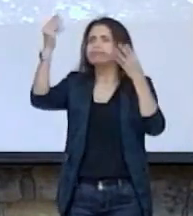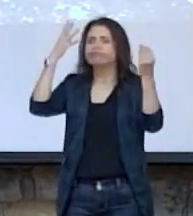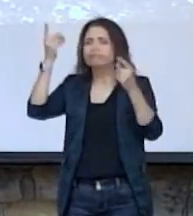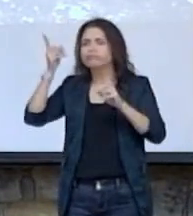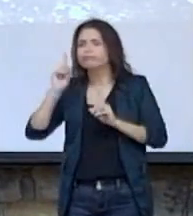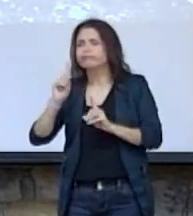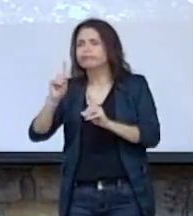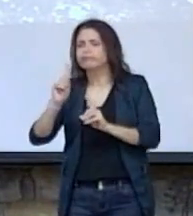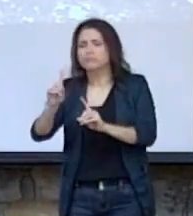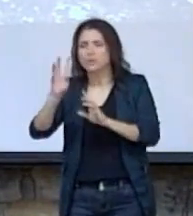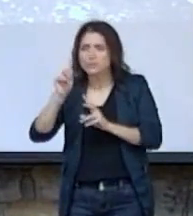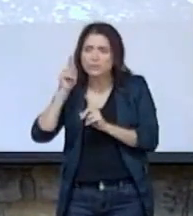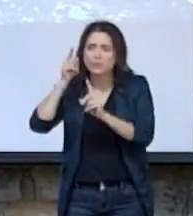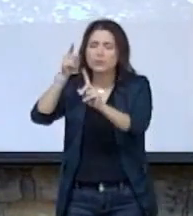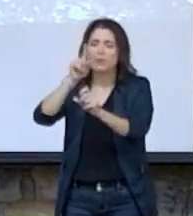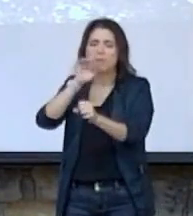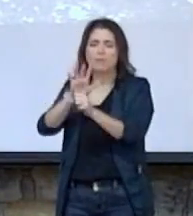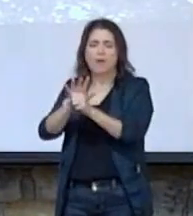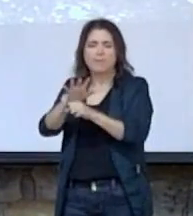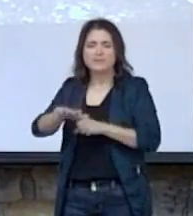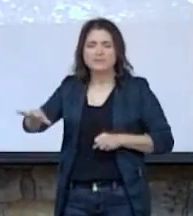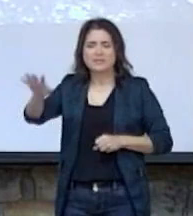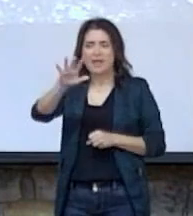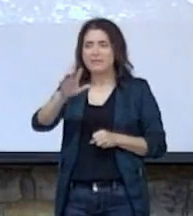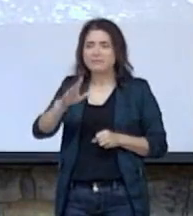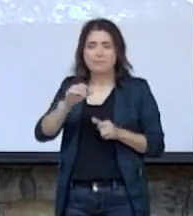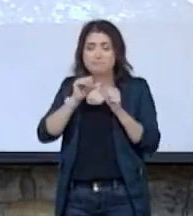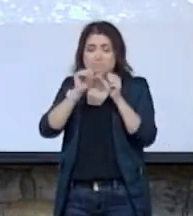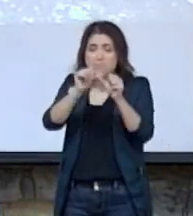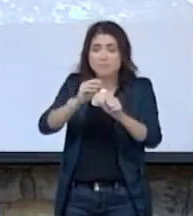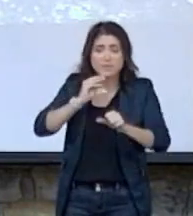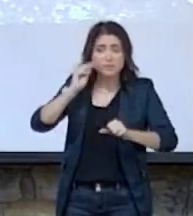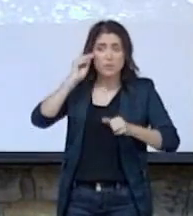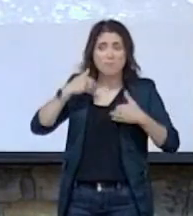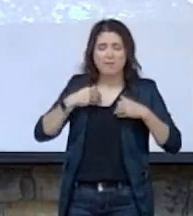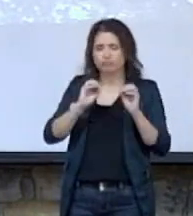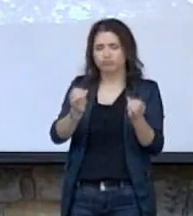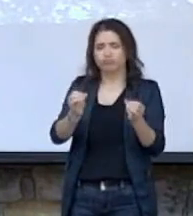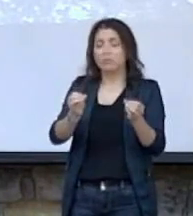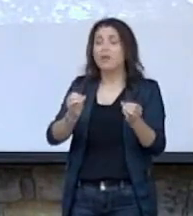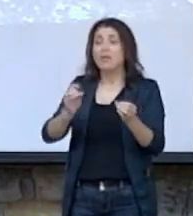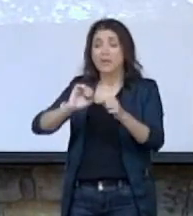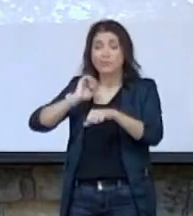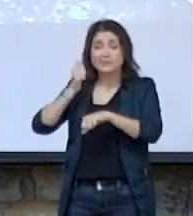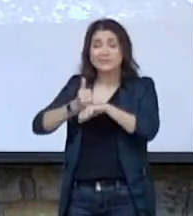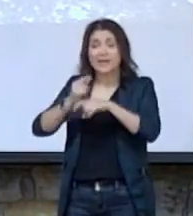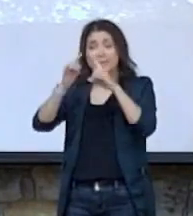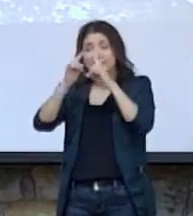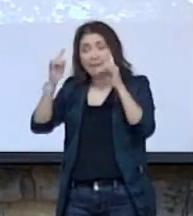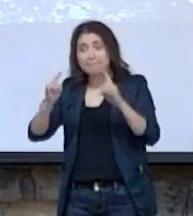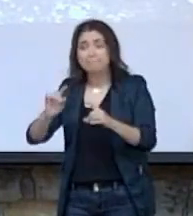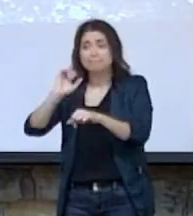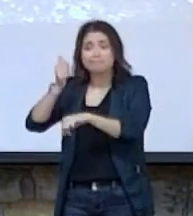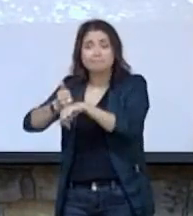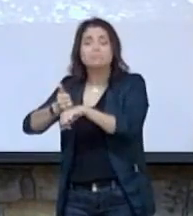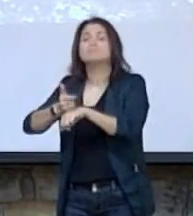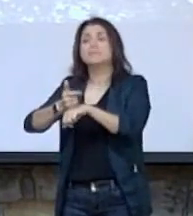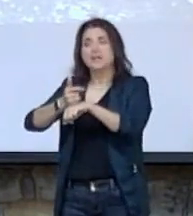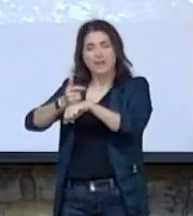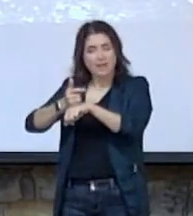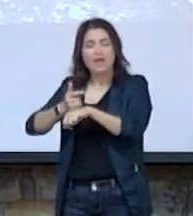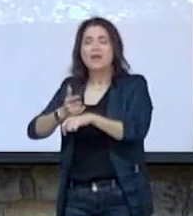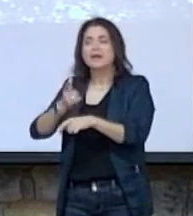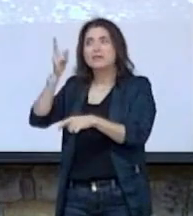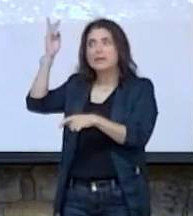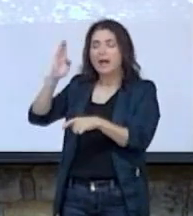promised land. They didn't have permanent dwelling places. They would set up their camp, and God ultimately would deliver to them